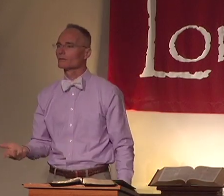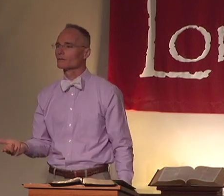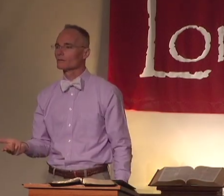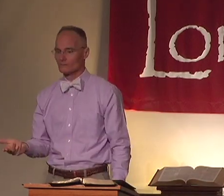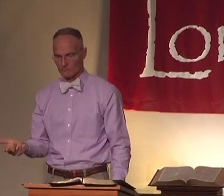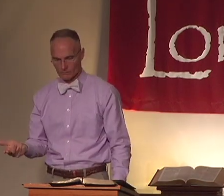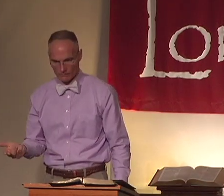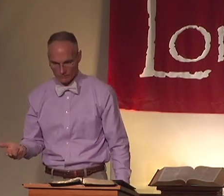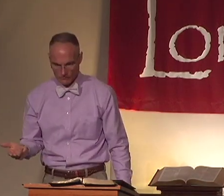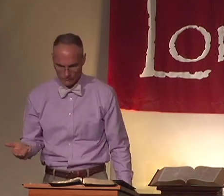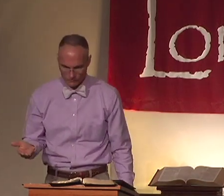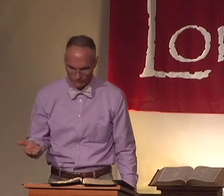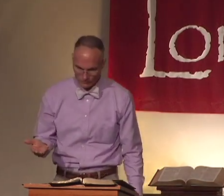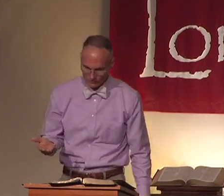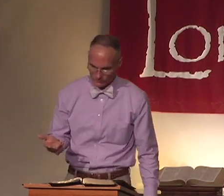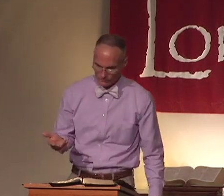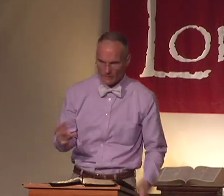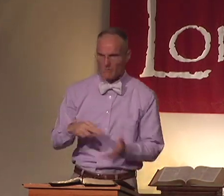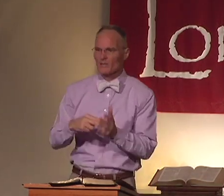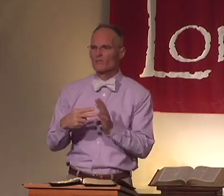of course.